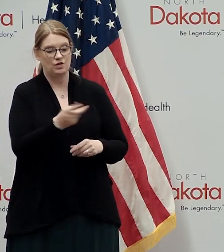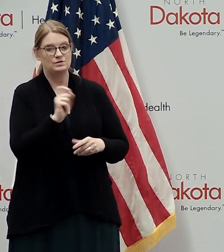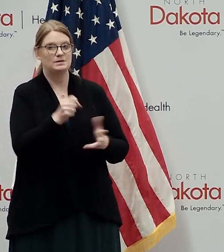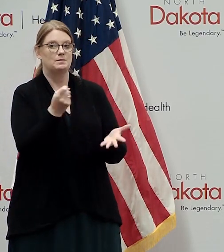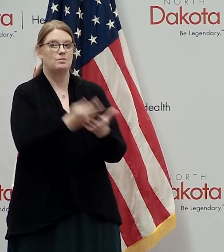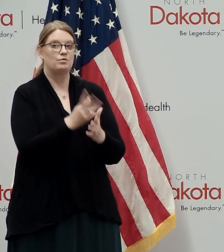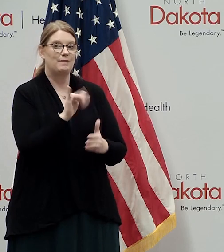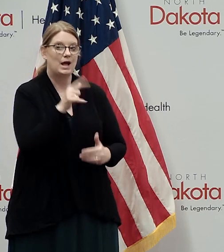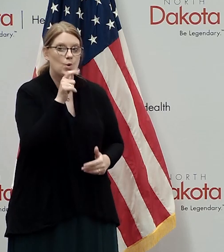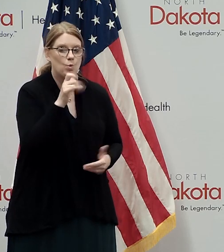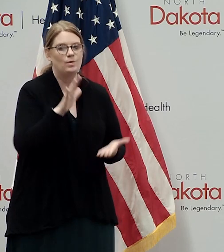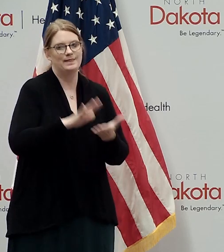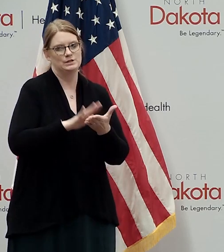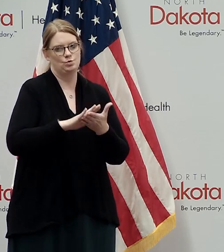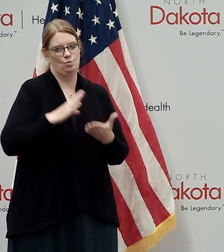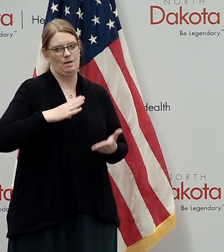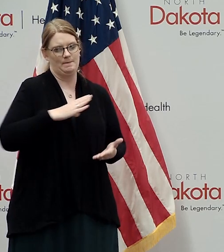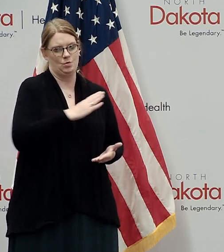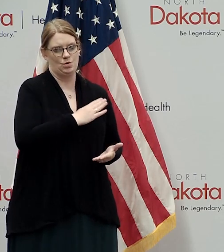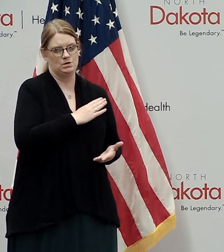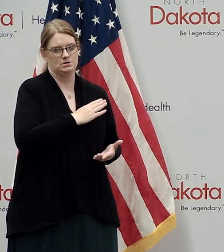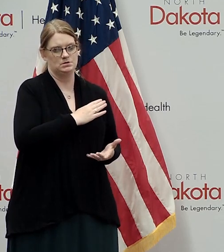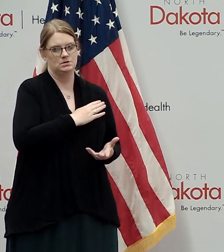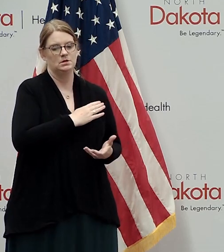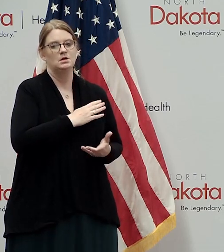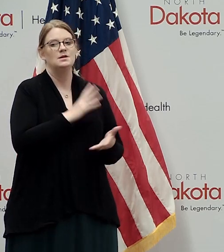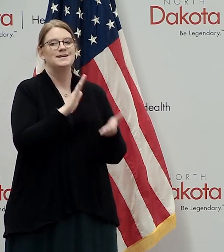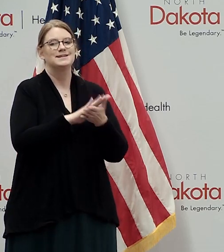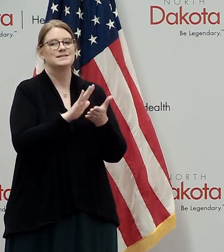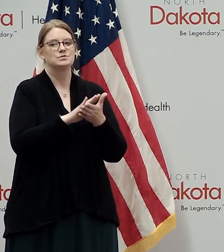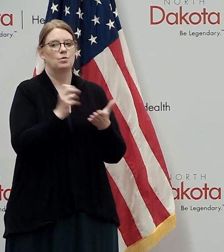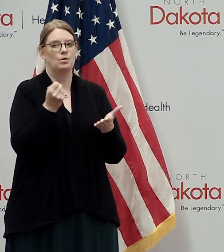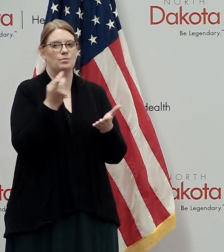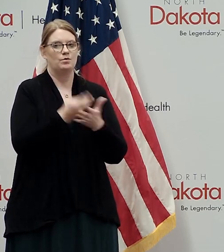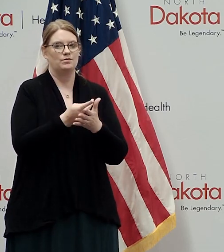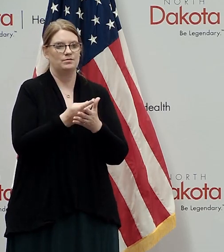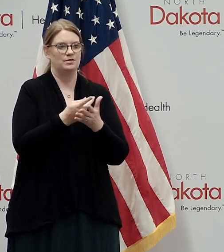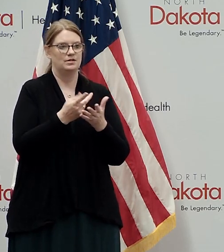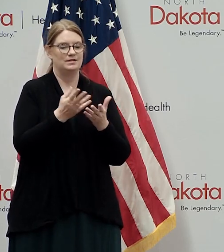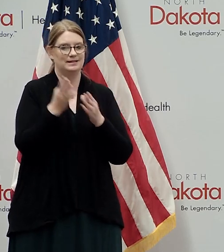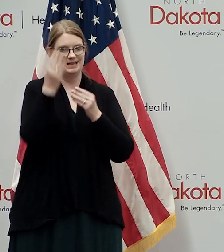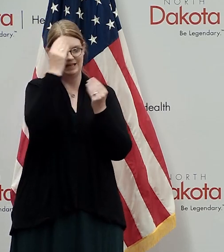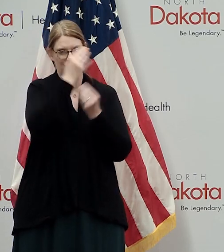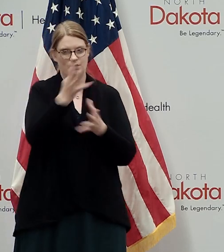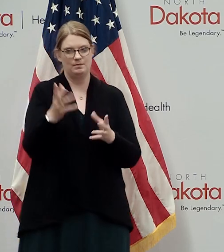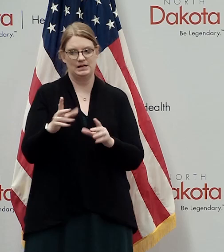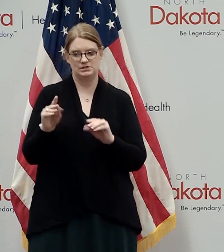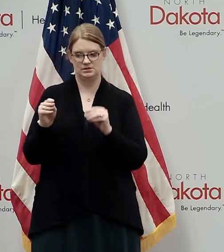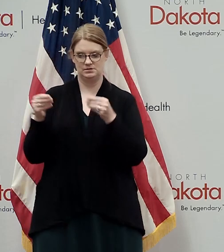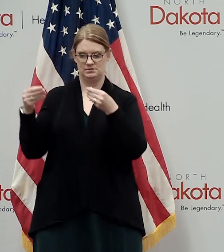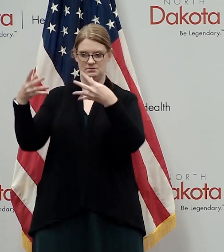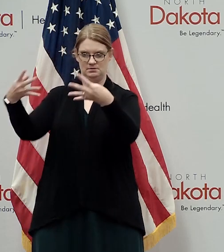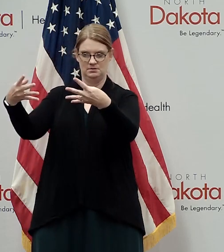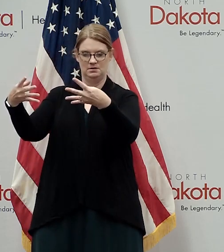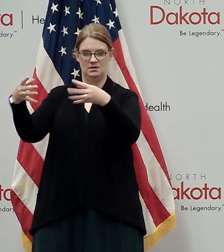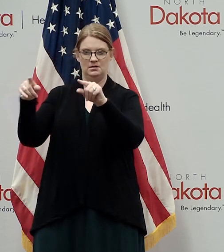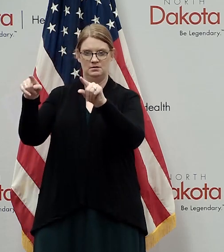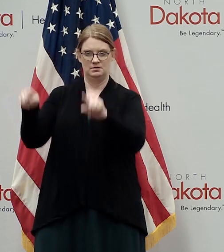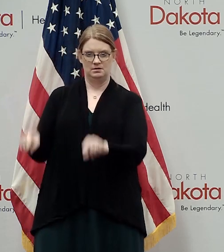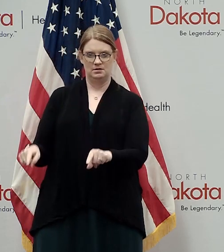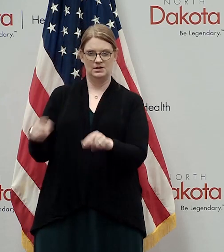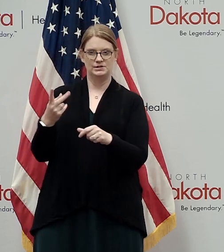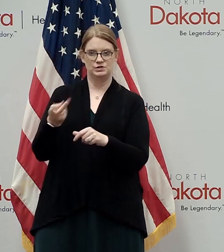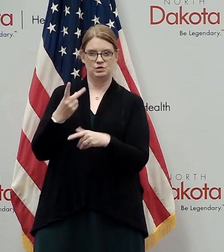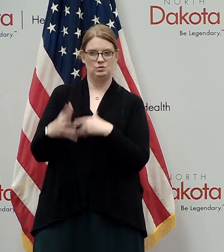with that, as they submit their school approval information in our STARS system, there will be 2 assurances added to